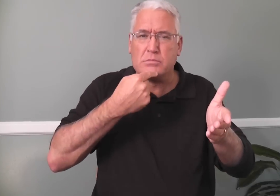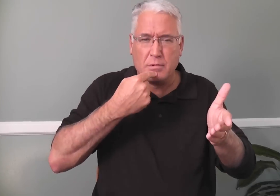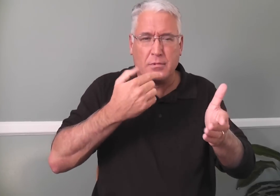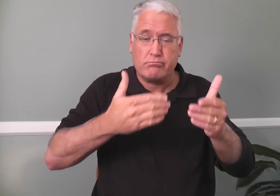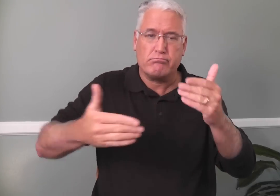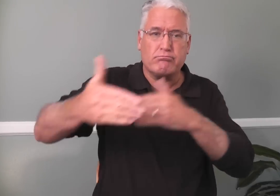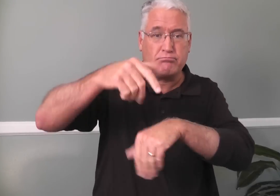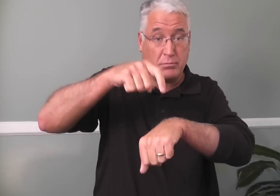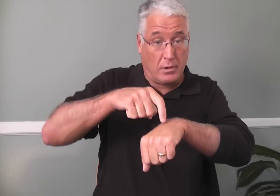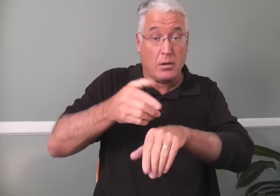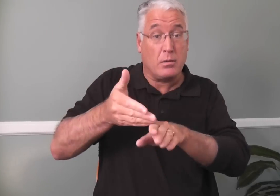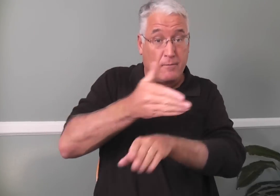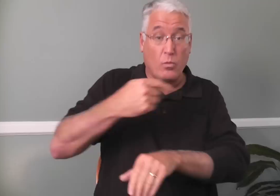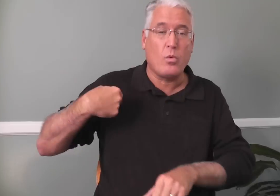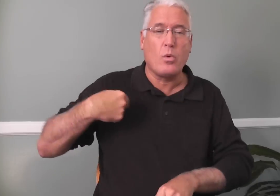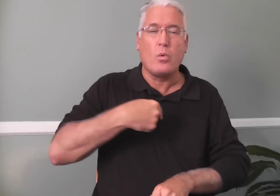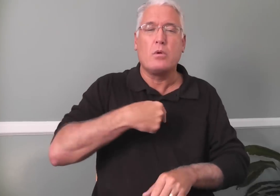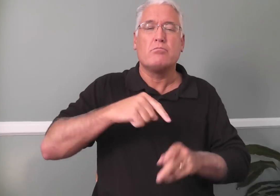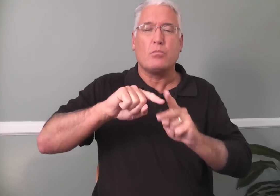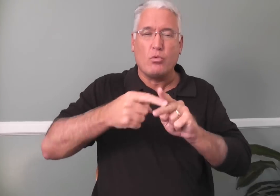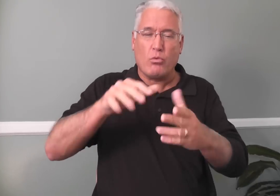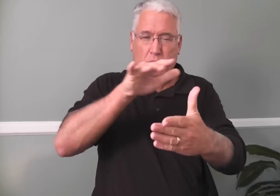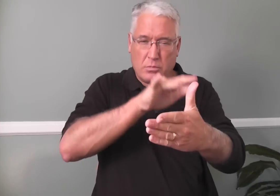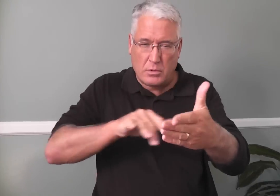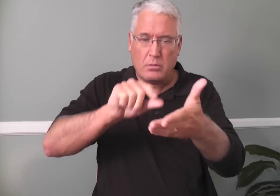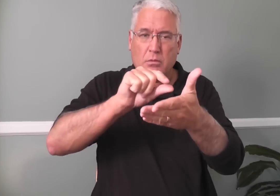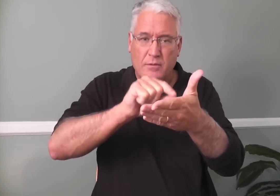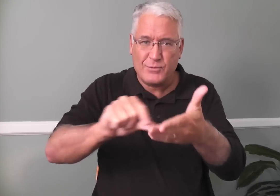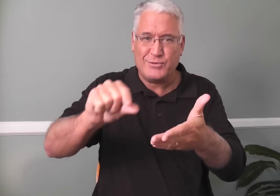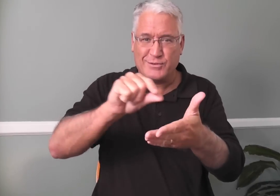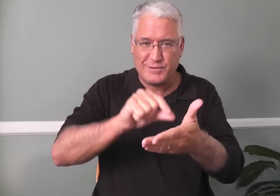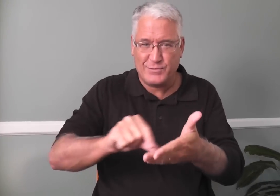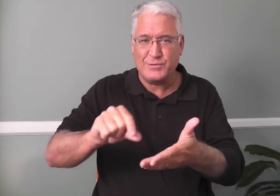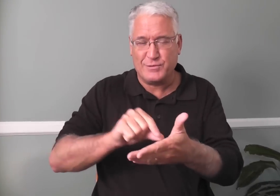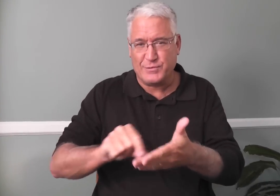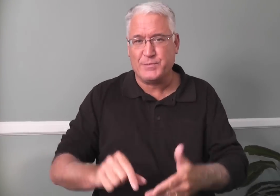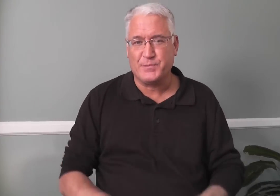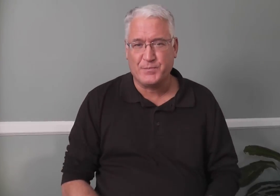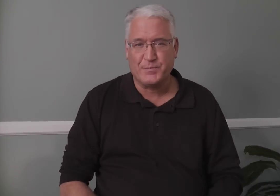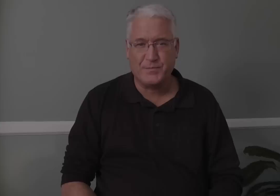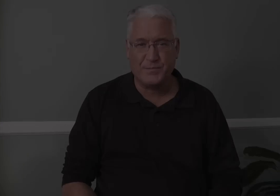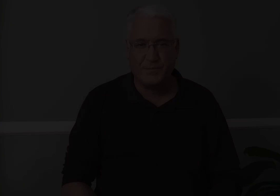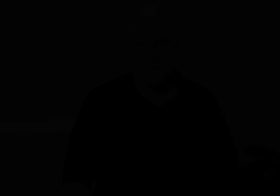familiar what it says any time that we are studying verse by verse.